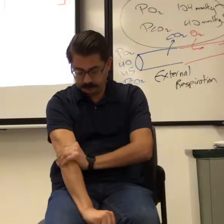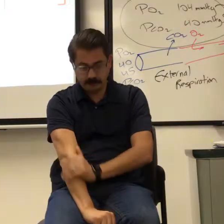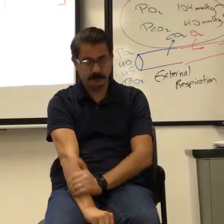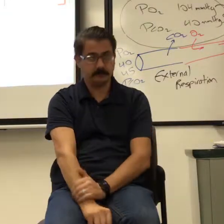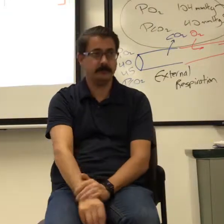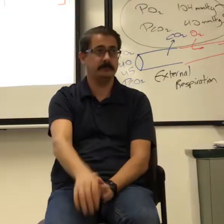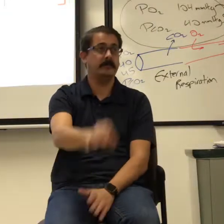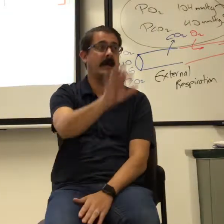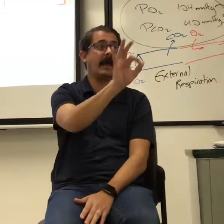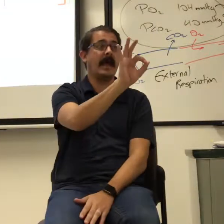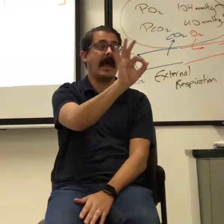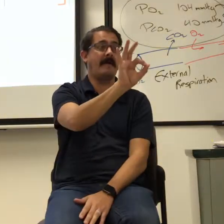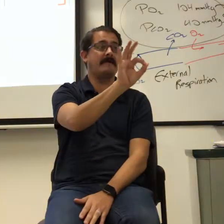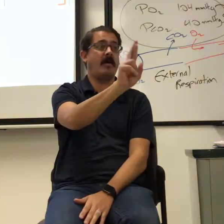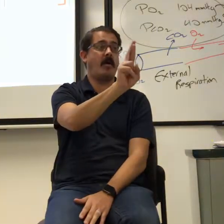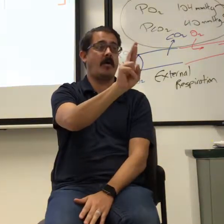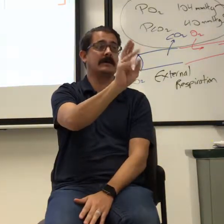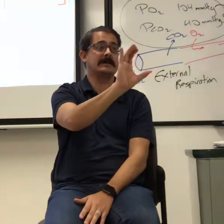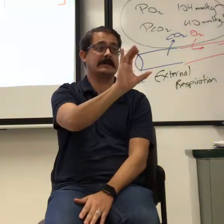FRC ensures this.